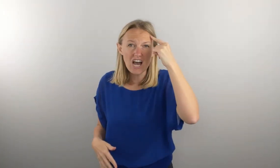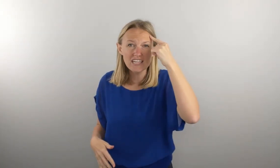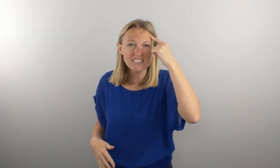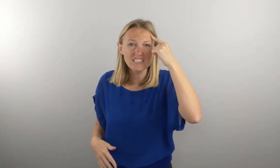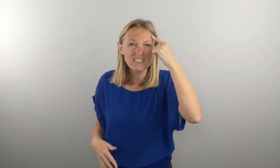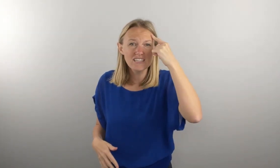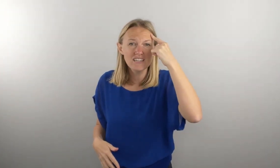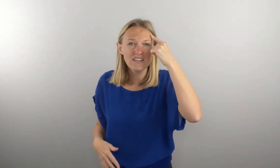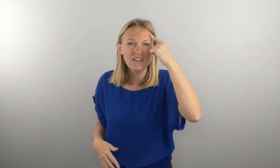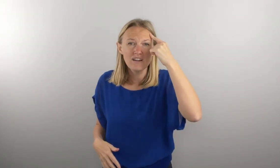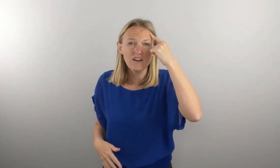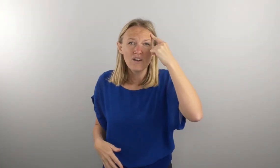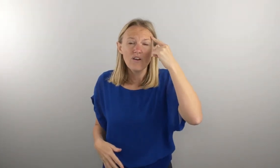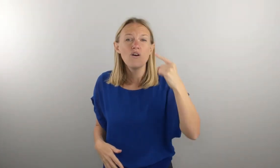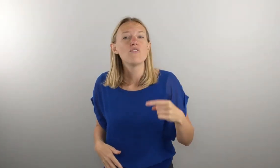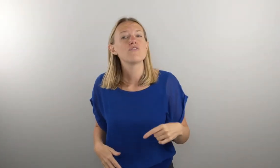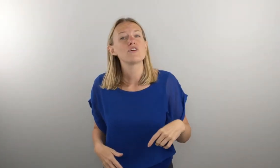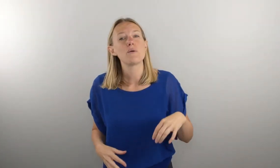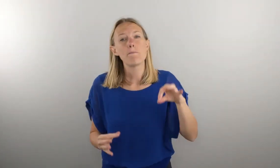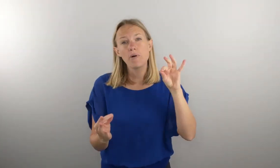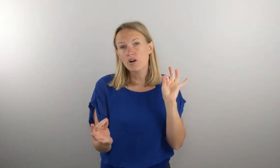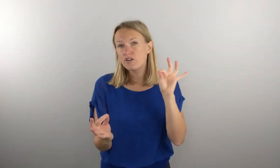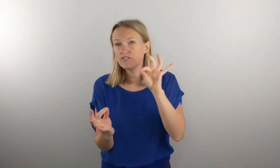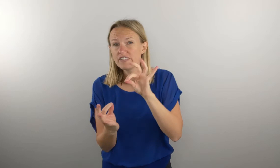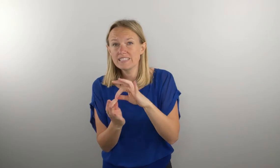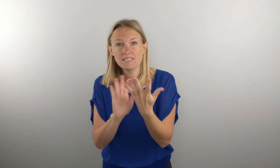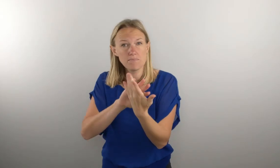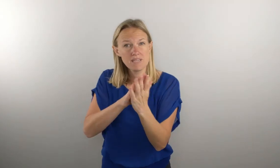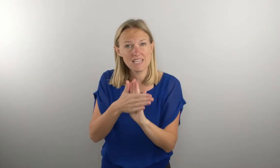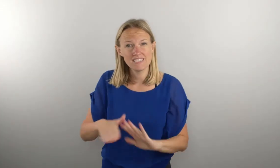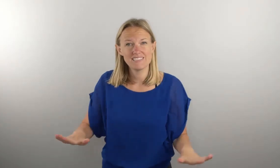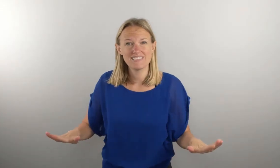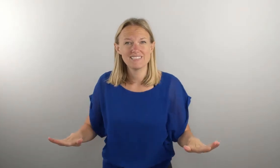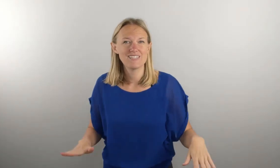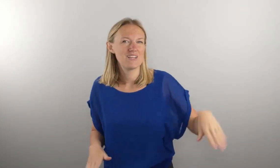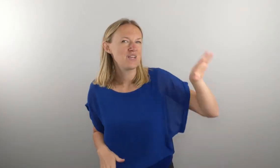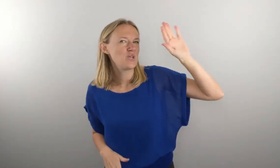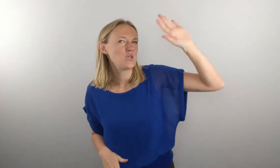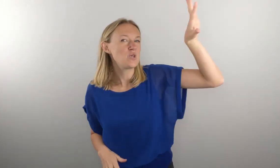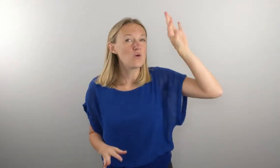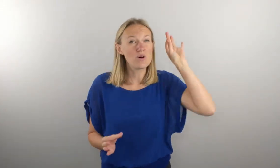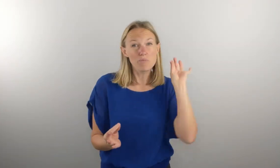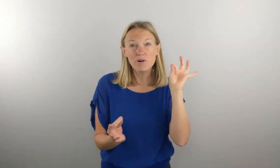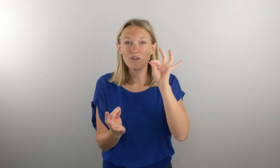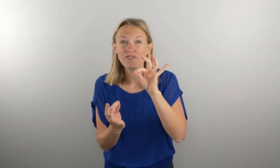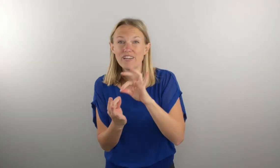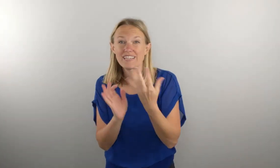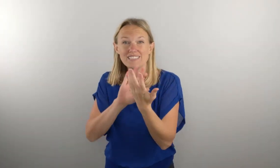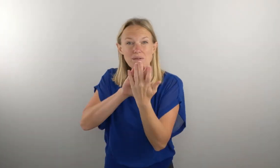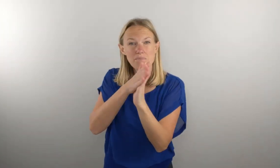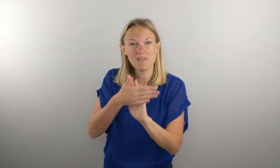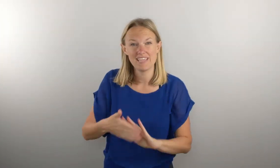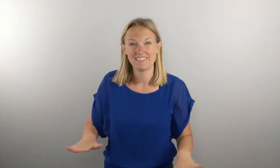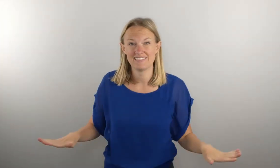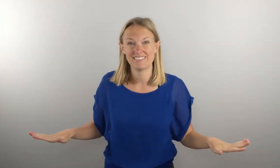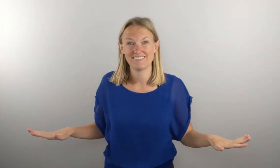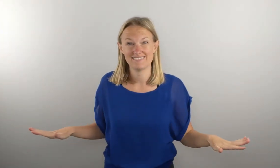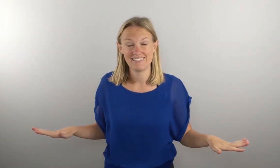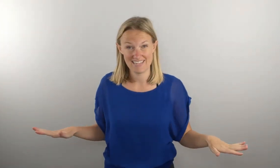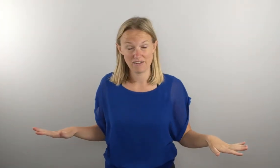thought for perfect peace, your perfect peace. Now